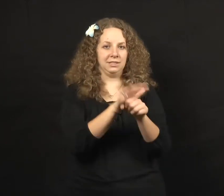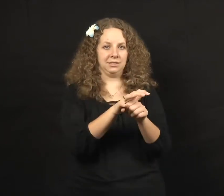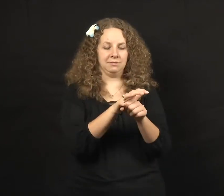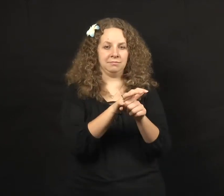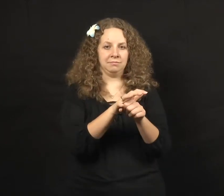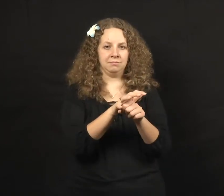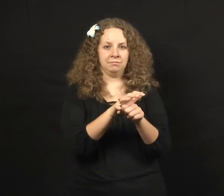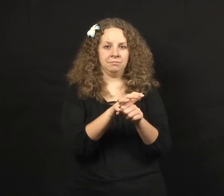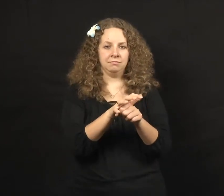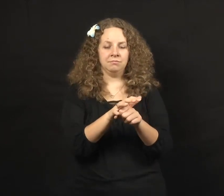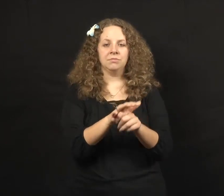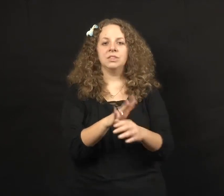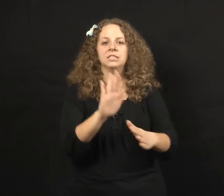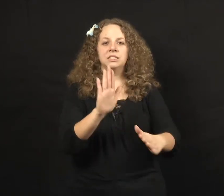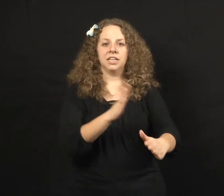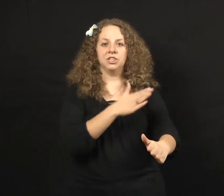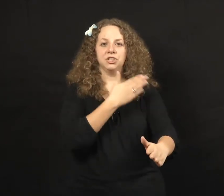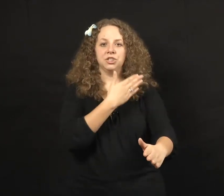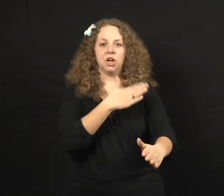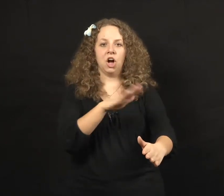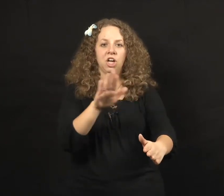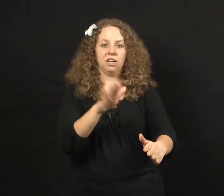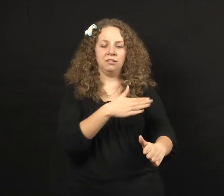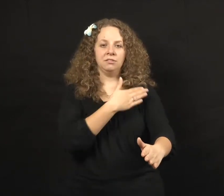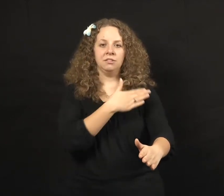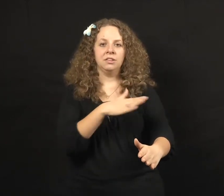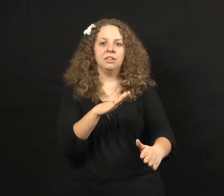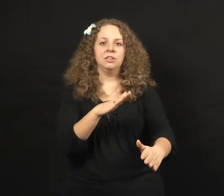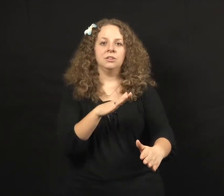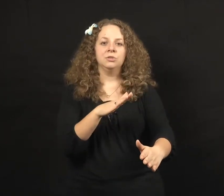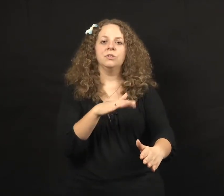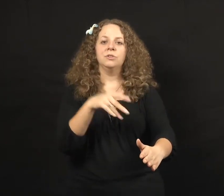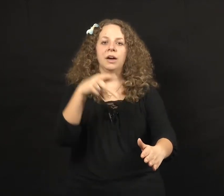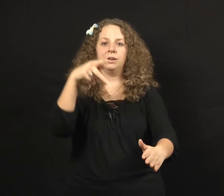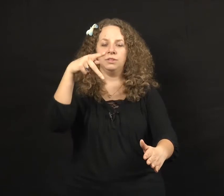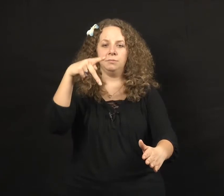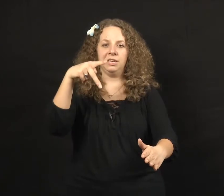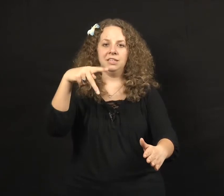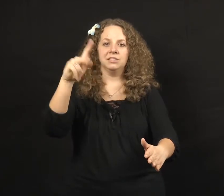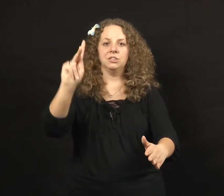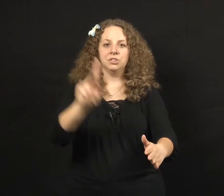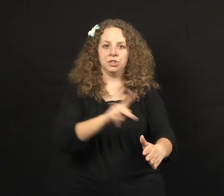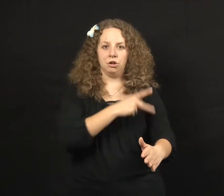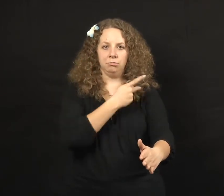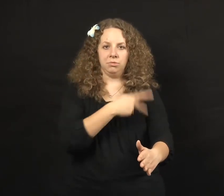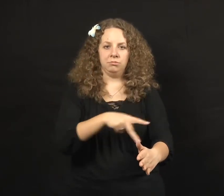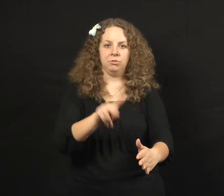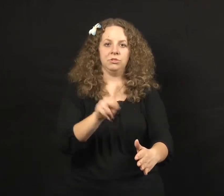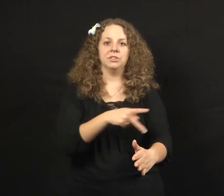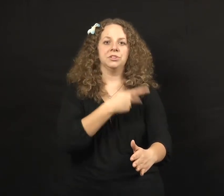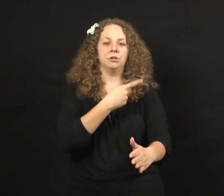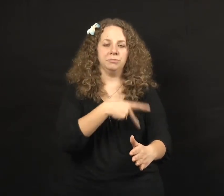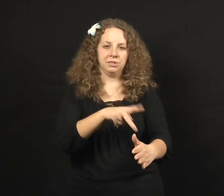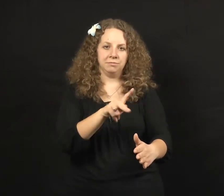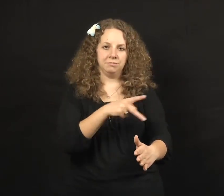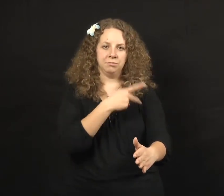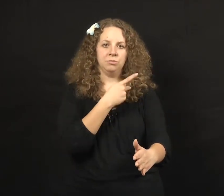promise. This assigns song, so if you add it with a P, it's psalm, the Psalms, or